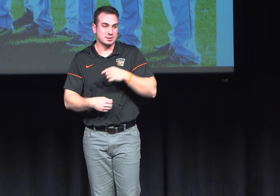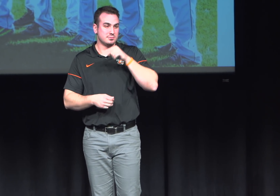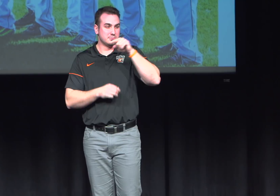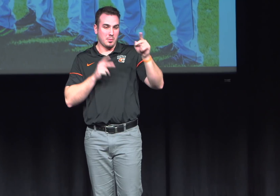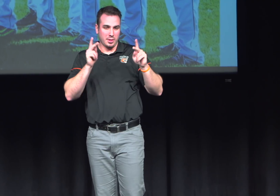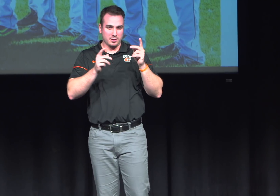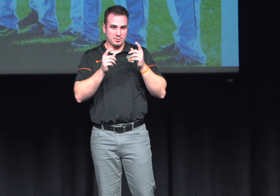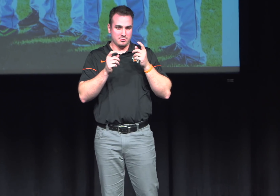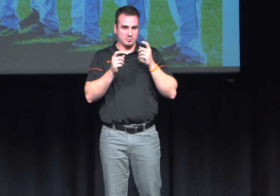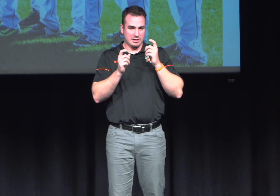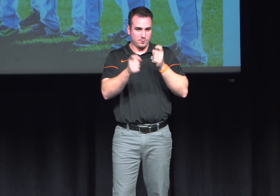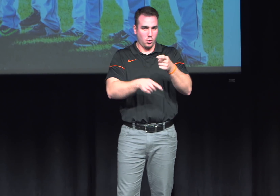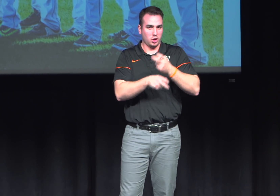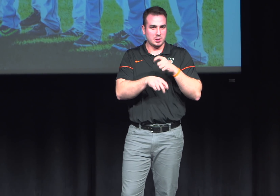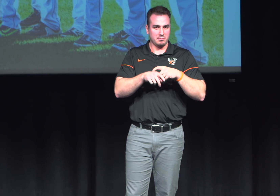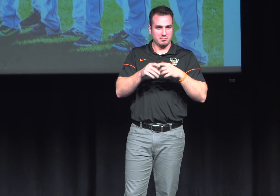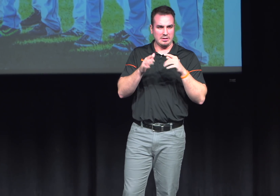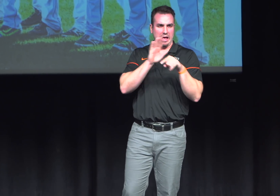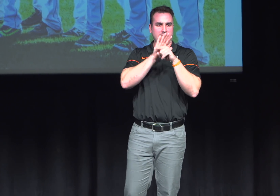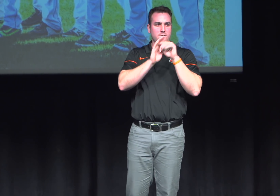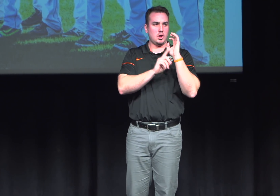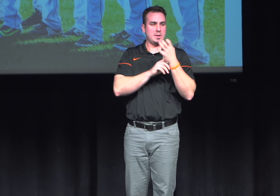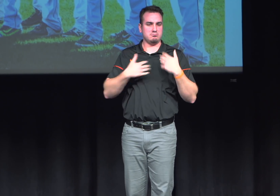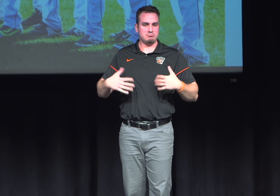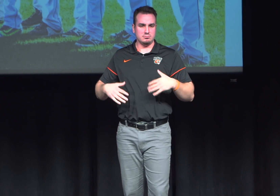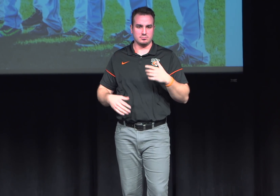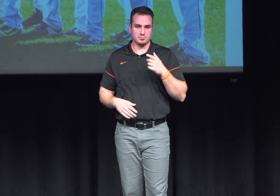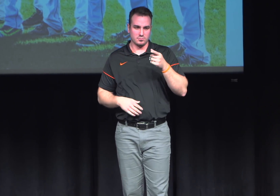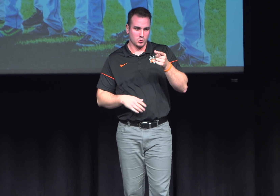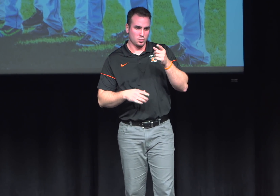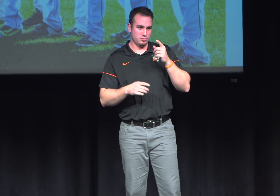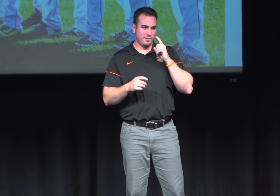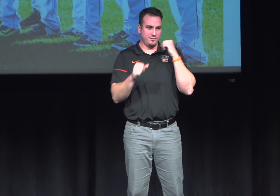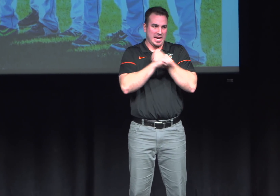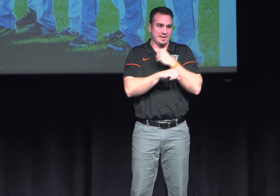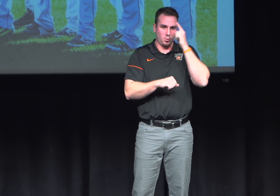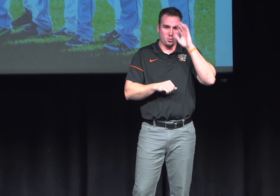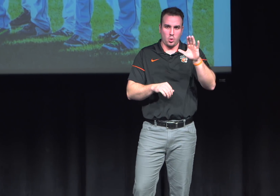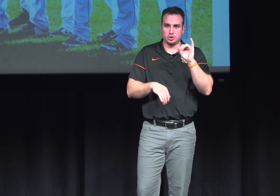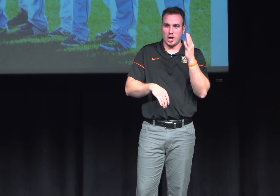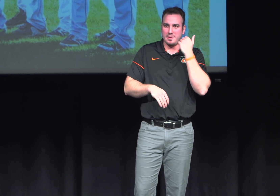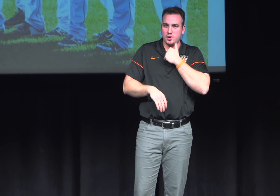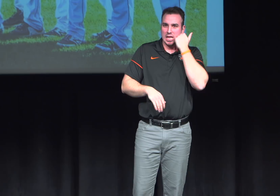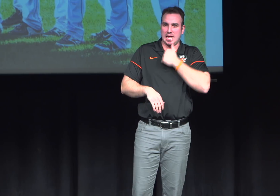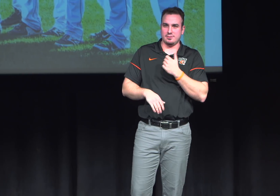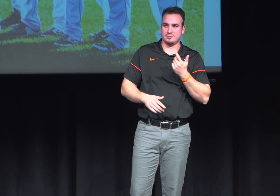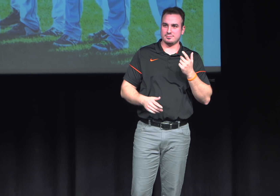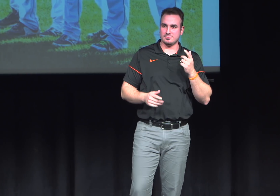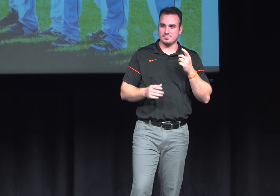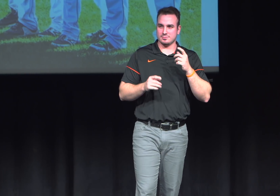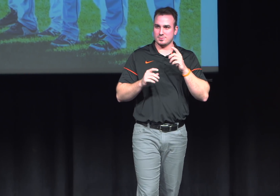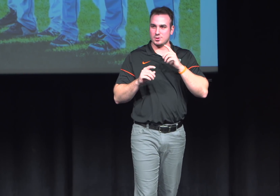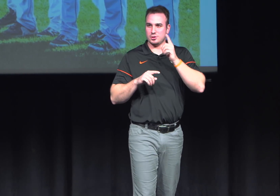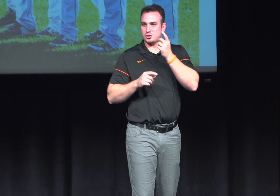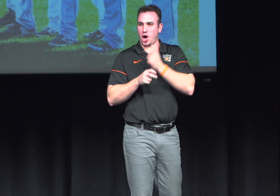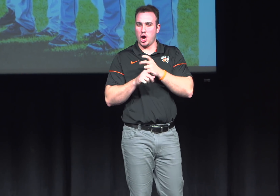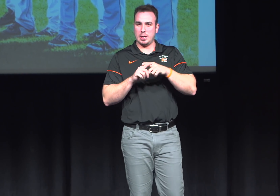these people giving you a hard time. It's a very negative environment. You're fighting for your job every day. So it's hard to really